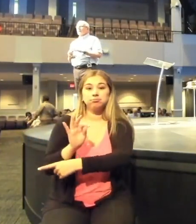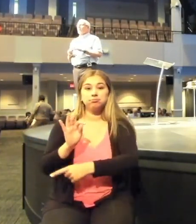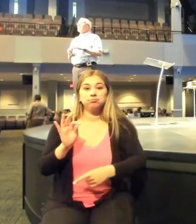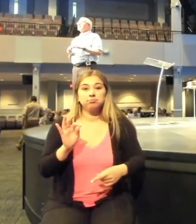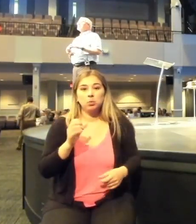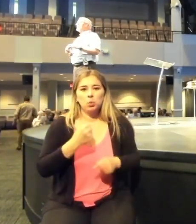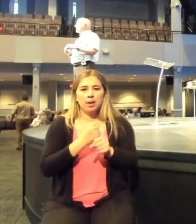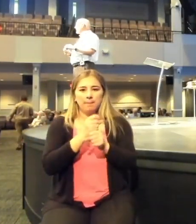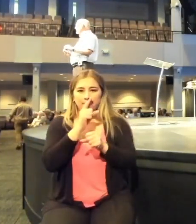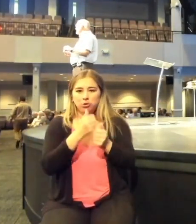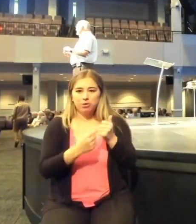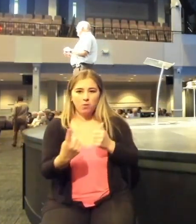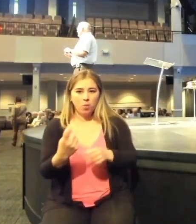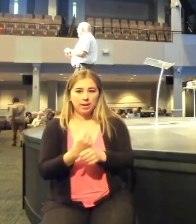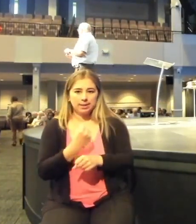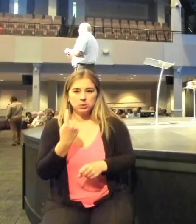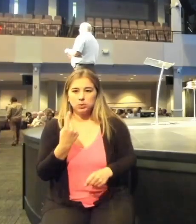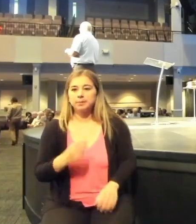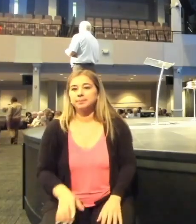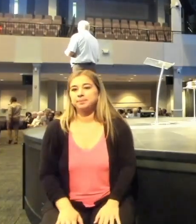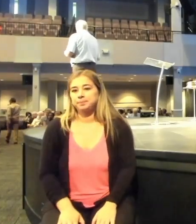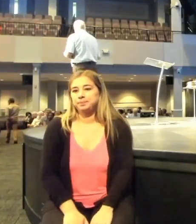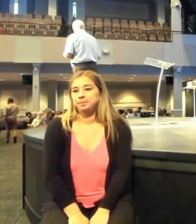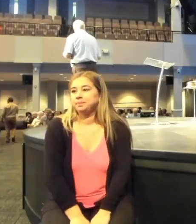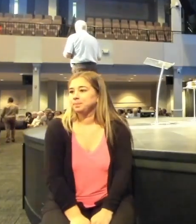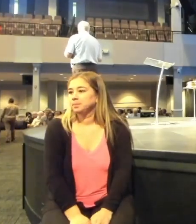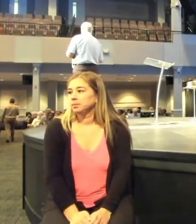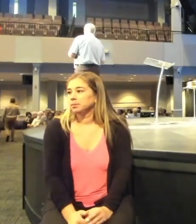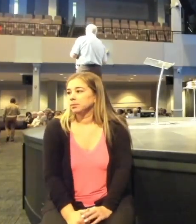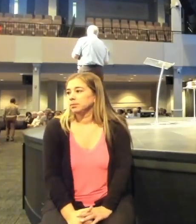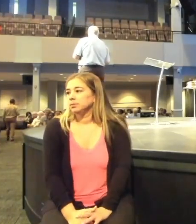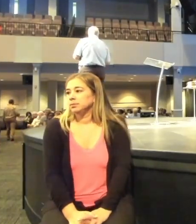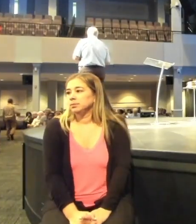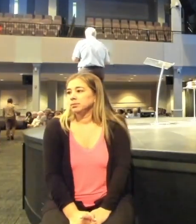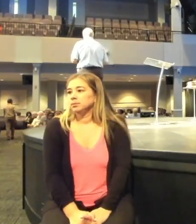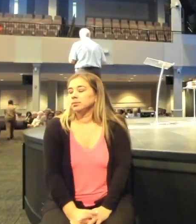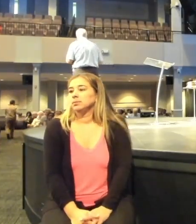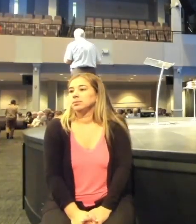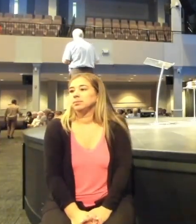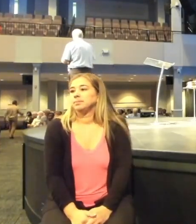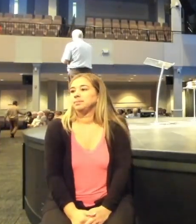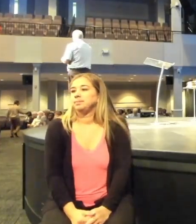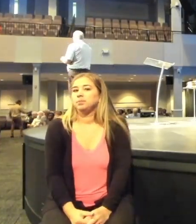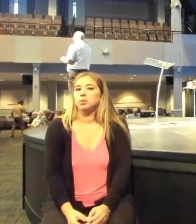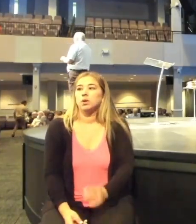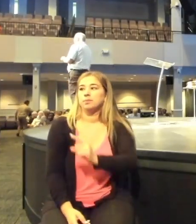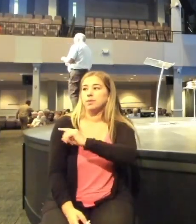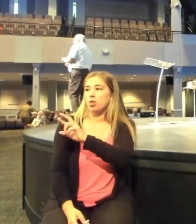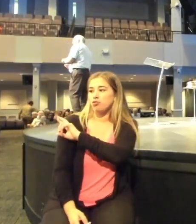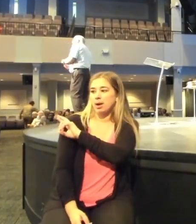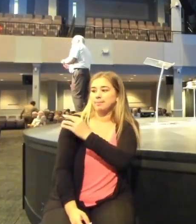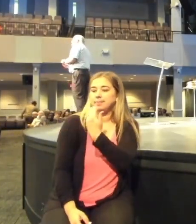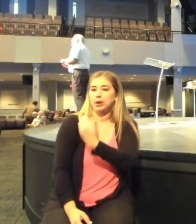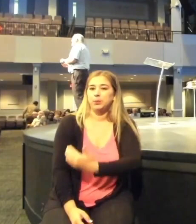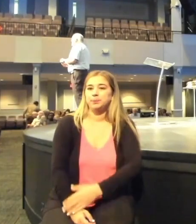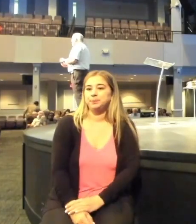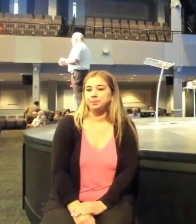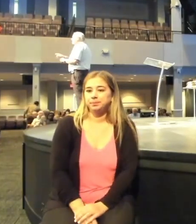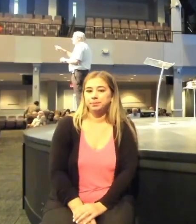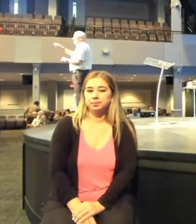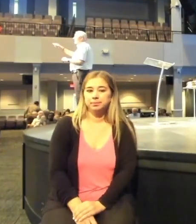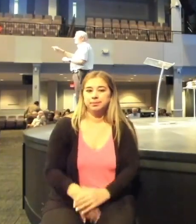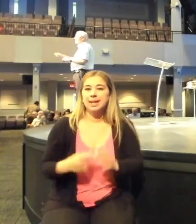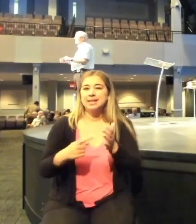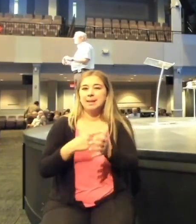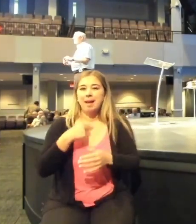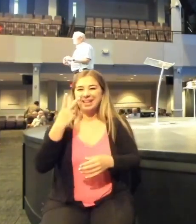take enough time to make sure everybody gets served that wants to be served today. Awesome. Right over to the right here, thank you. Sometimes I